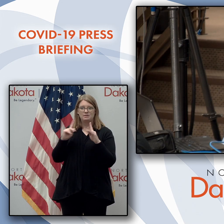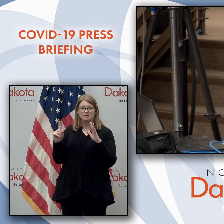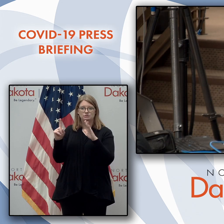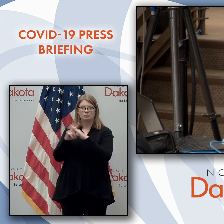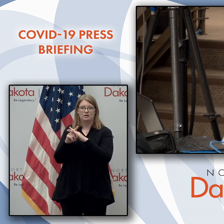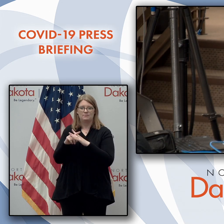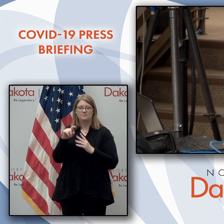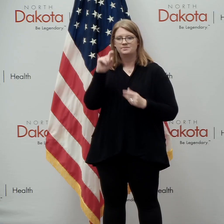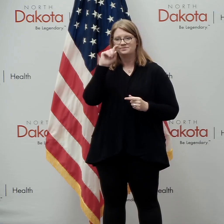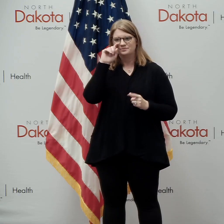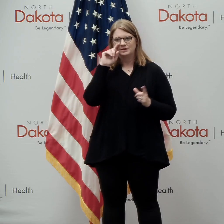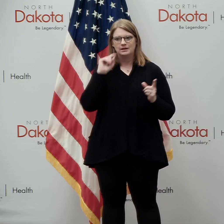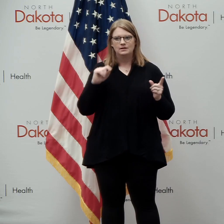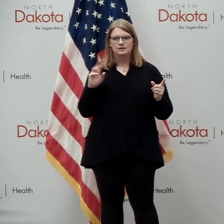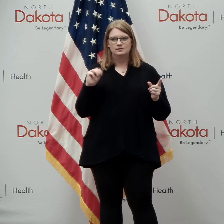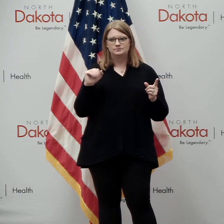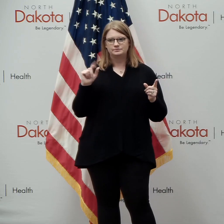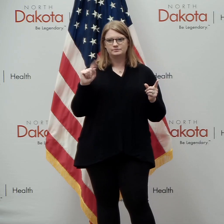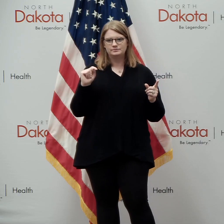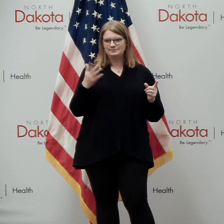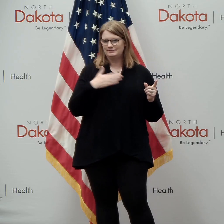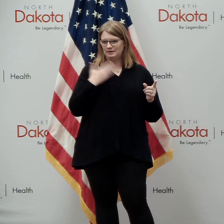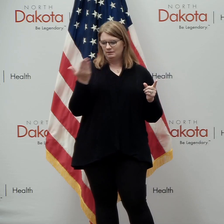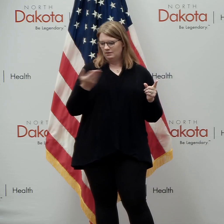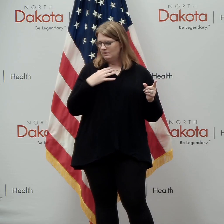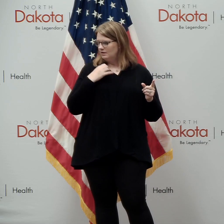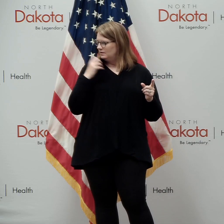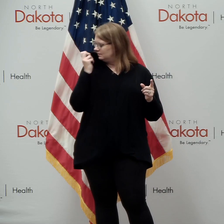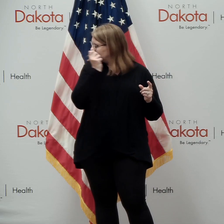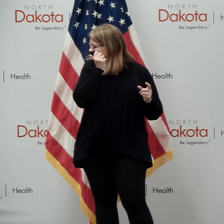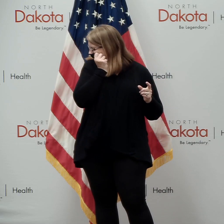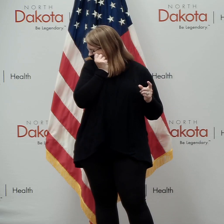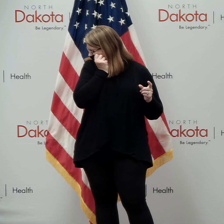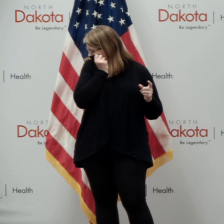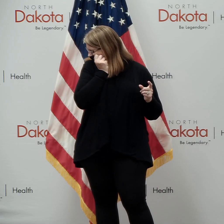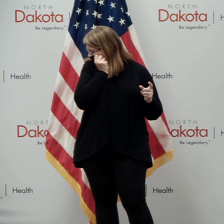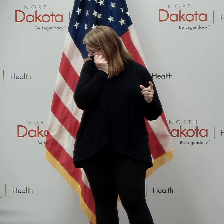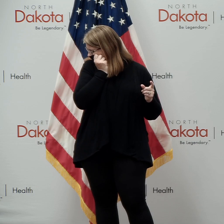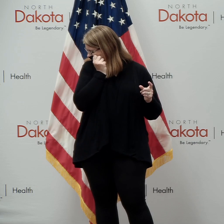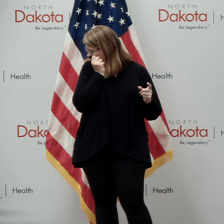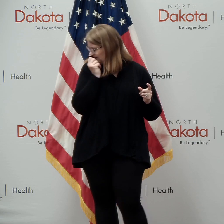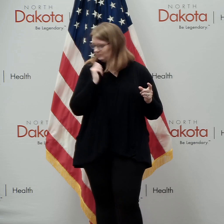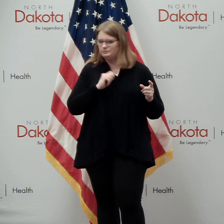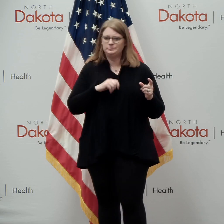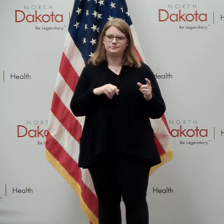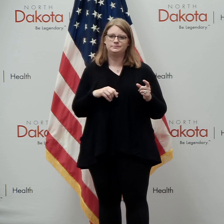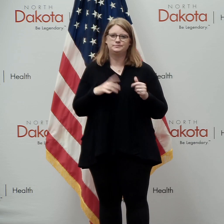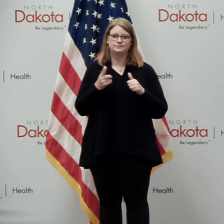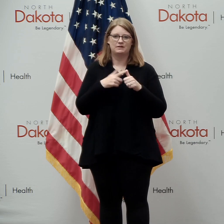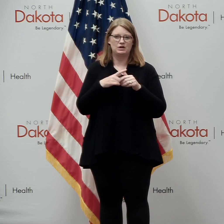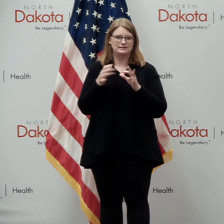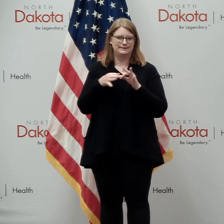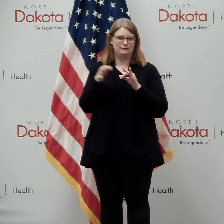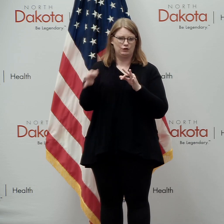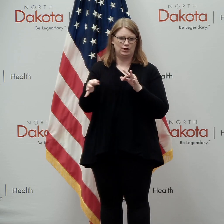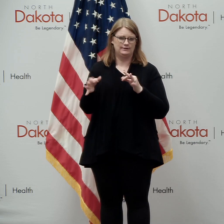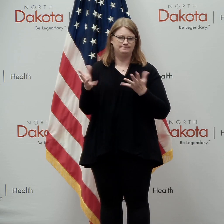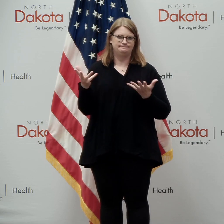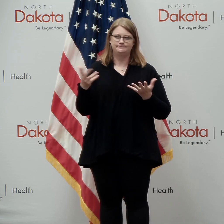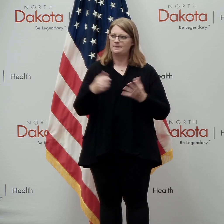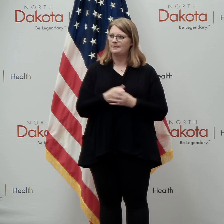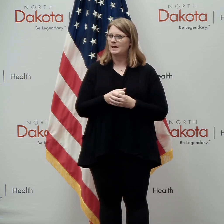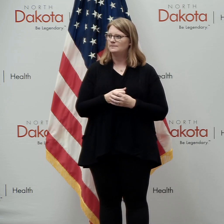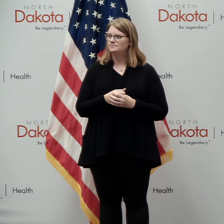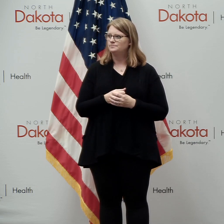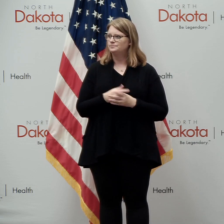there on campus? Matt, good to have you here, and you had multiple questions in there. The first one I'm going to defer on because I